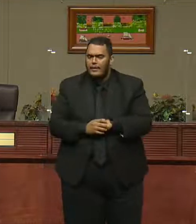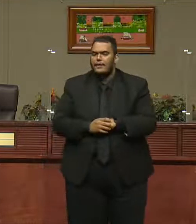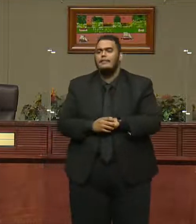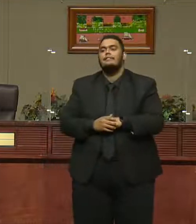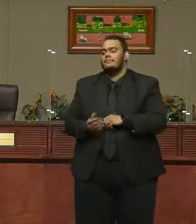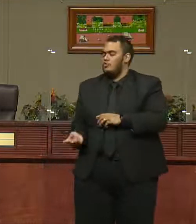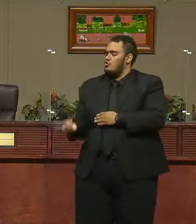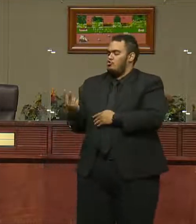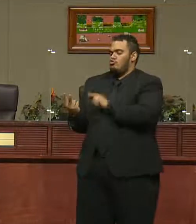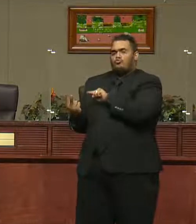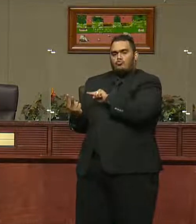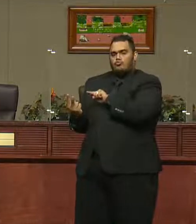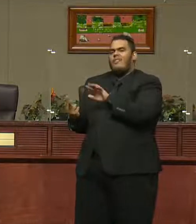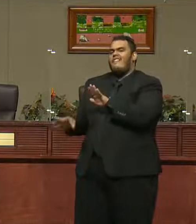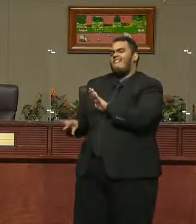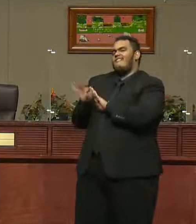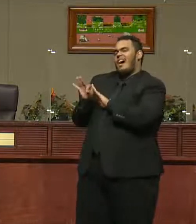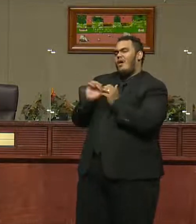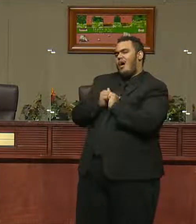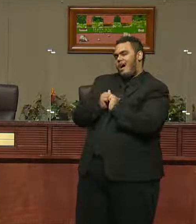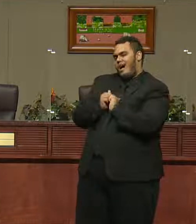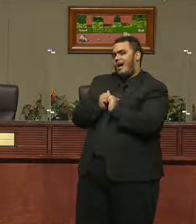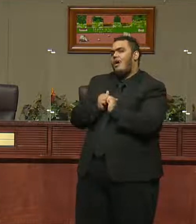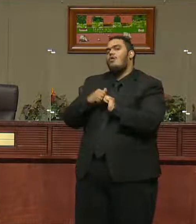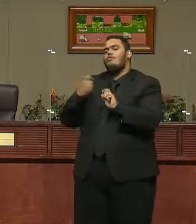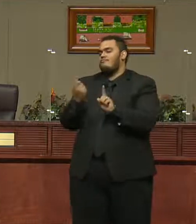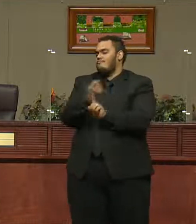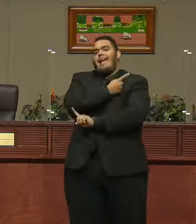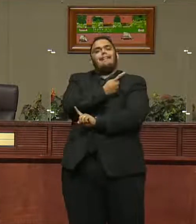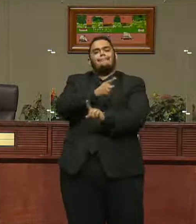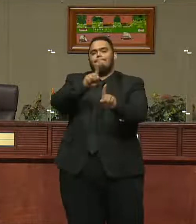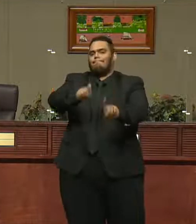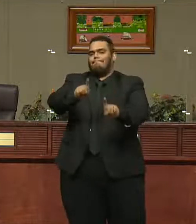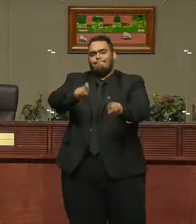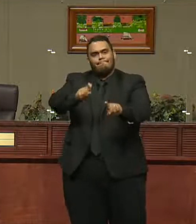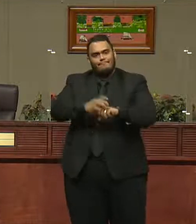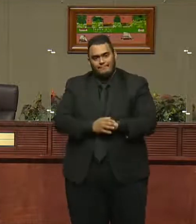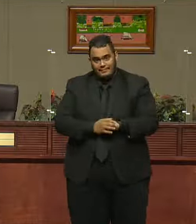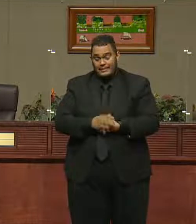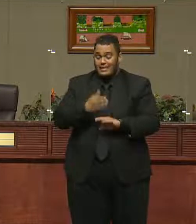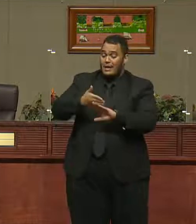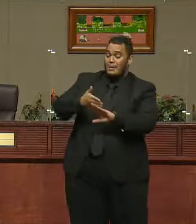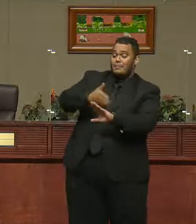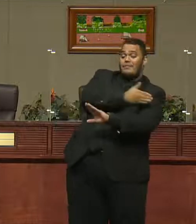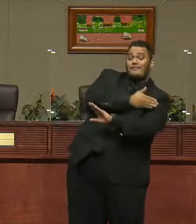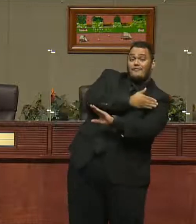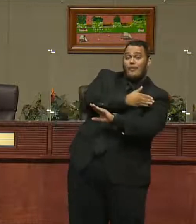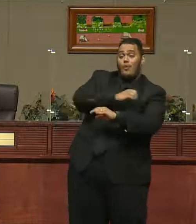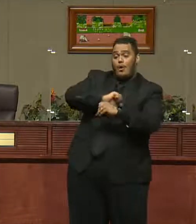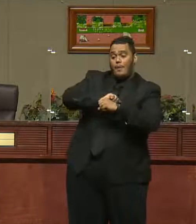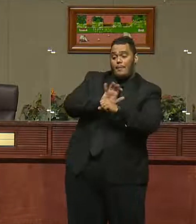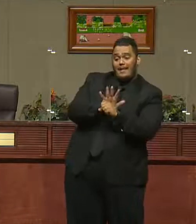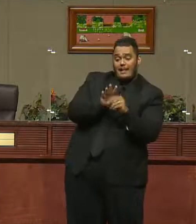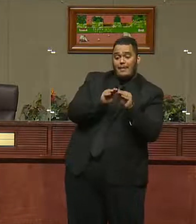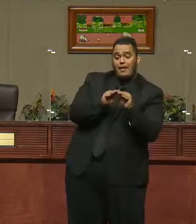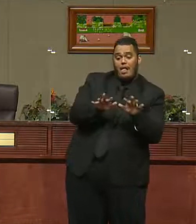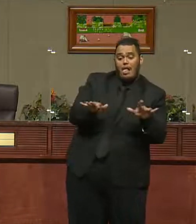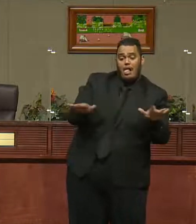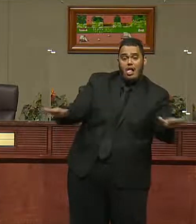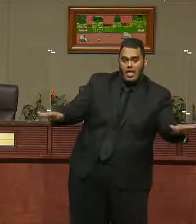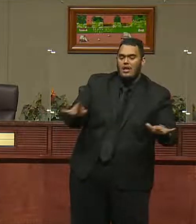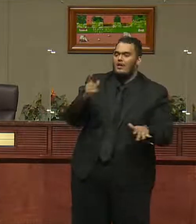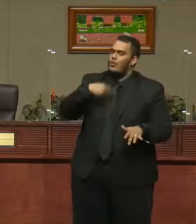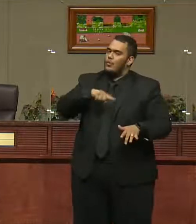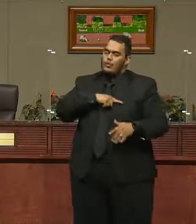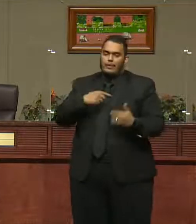so even in the pre-pandemic days, we still had, for virologic surveillance, random sampling. So